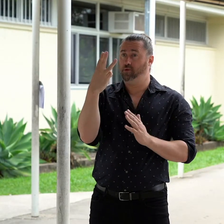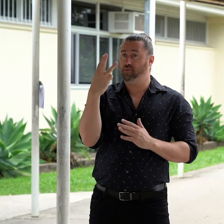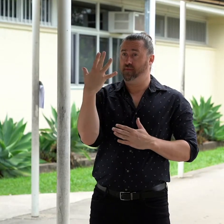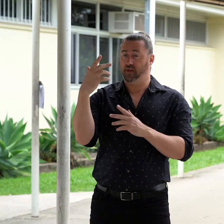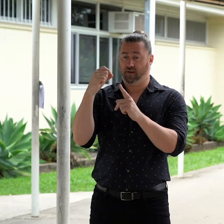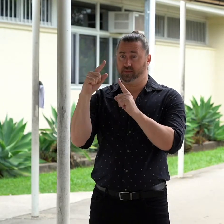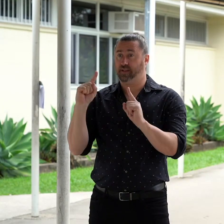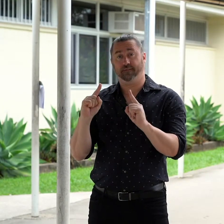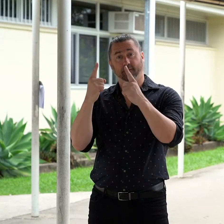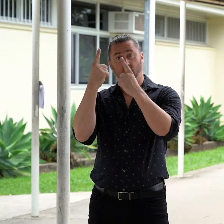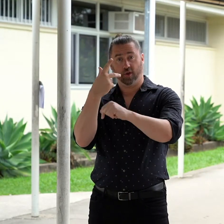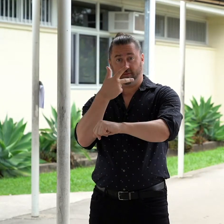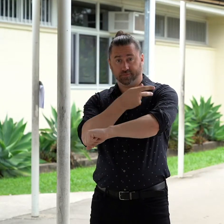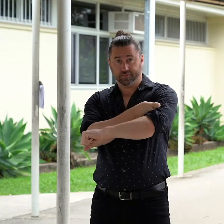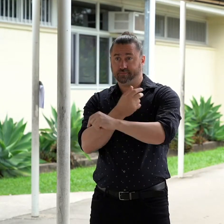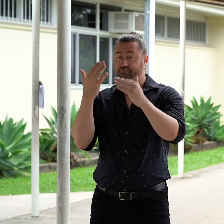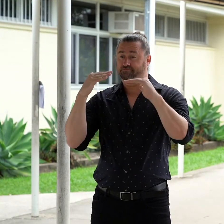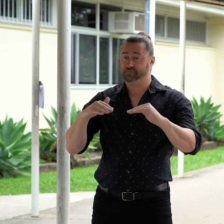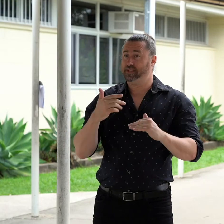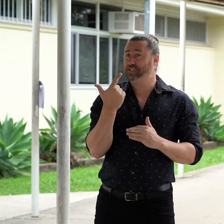84.35% first doses and